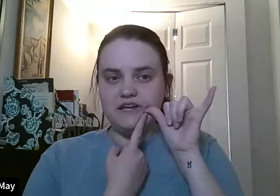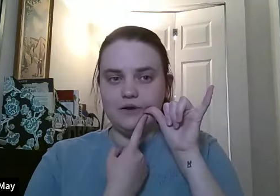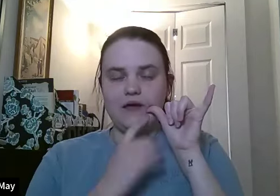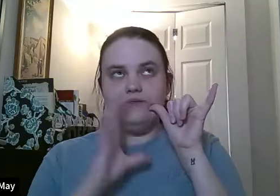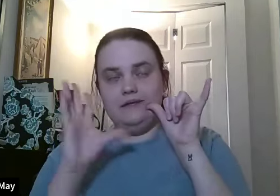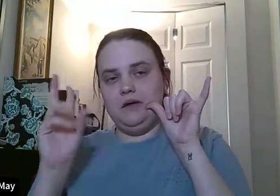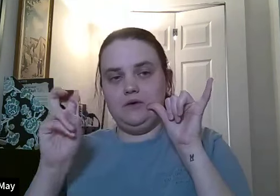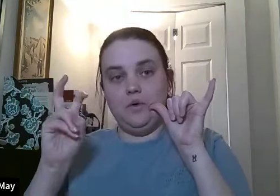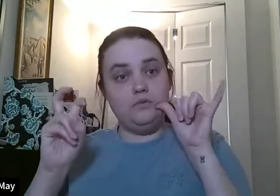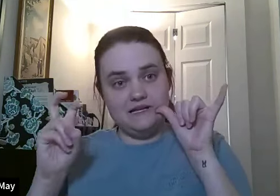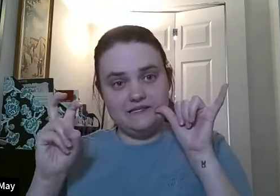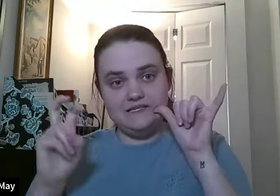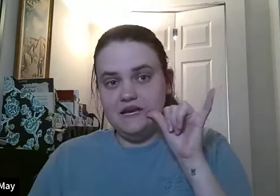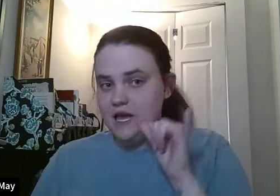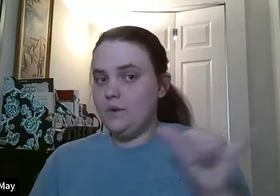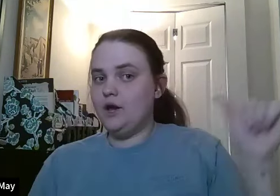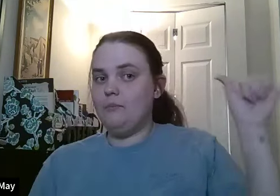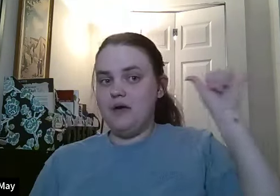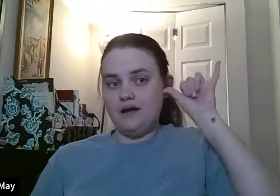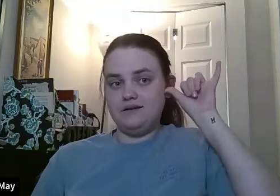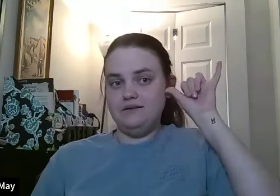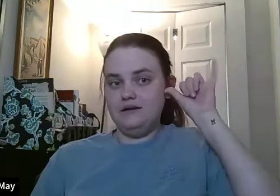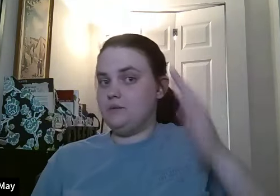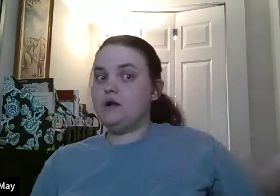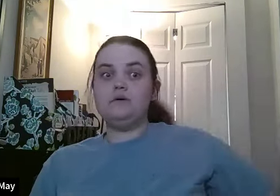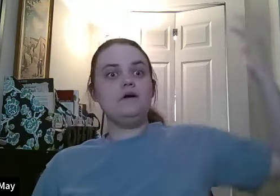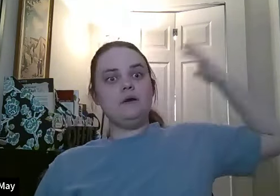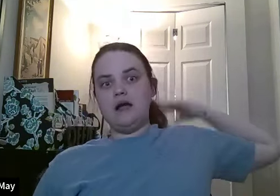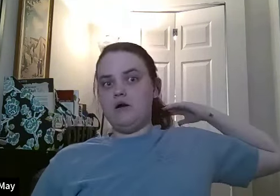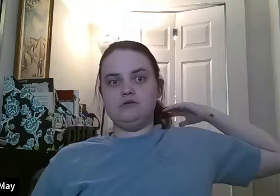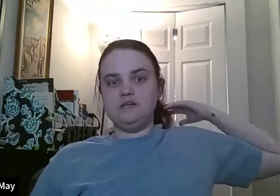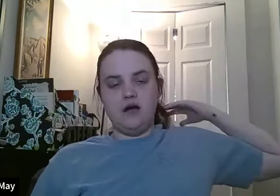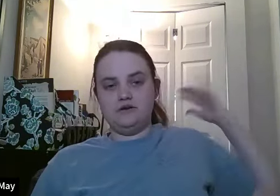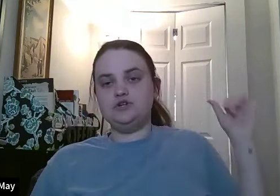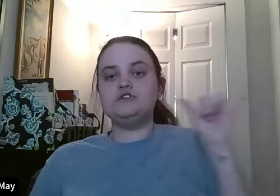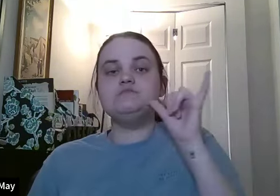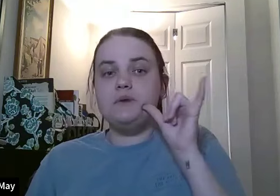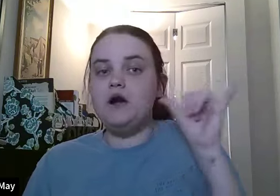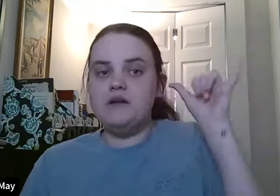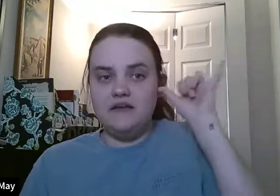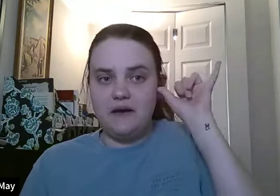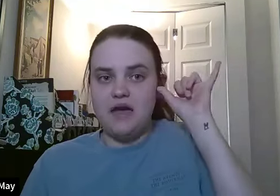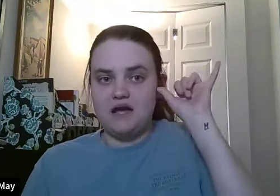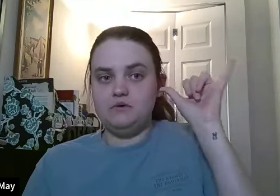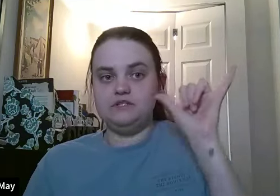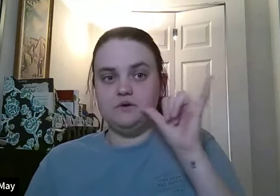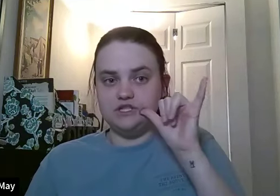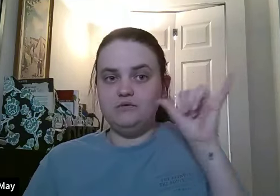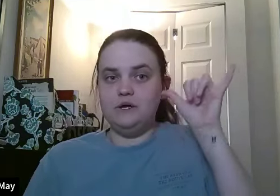here at the air quote present and we go back. And we're not going all the way back awkwardly behind our shoulders, but we are making that backwards motion of we